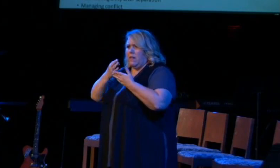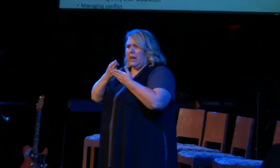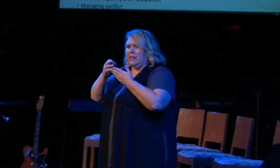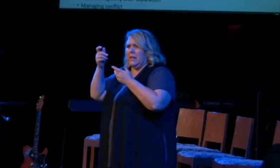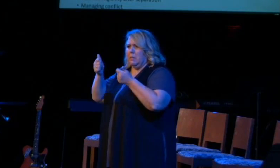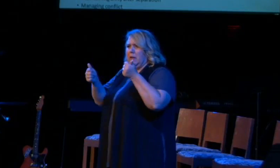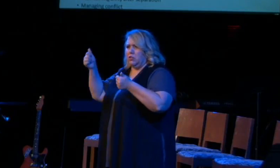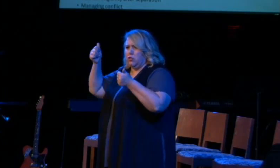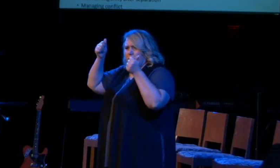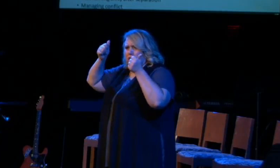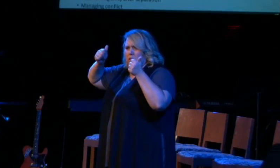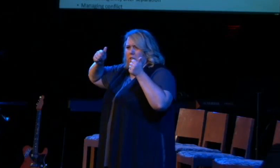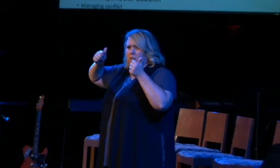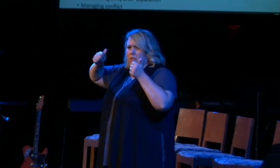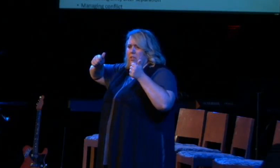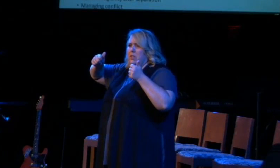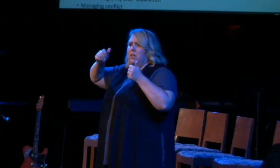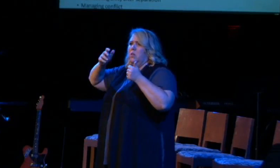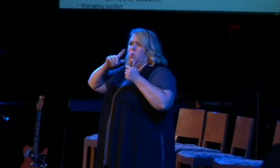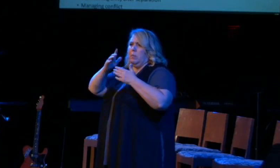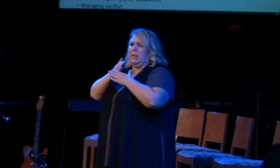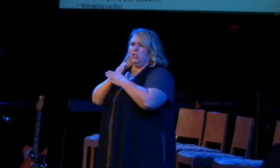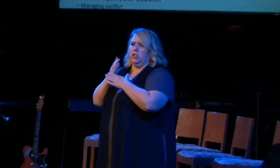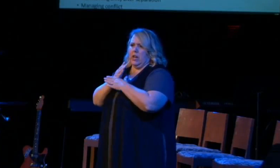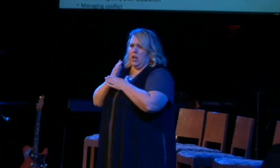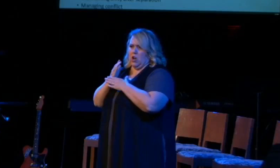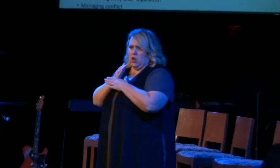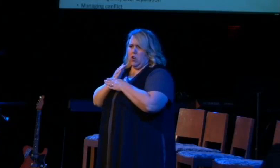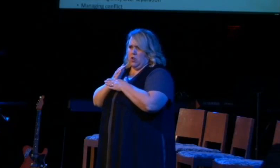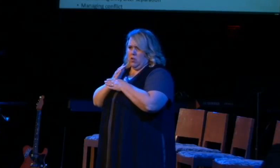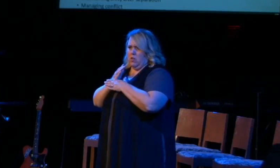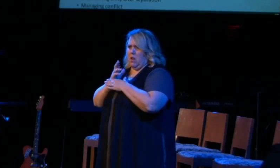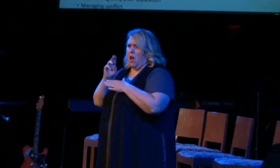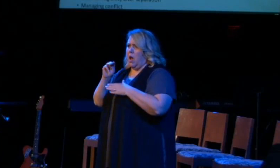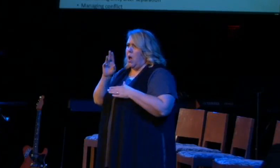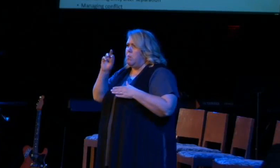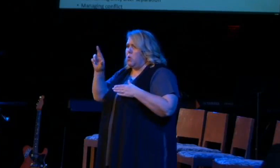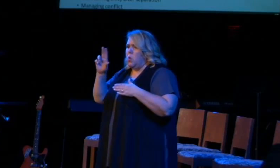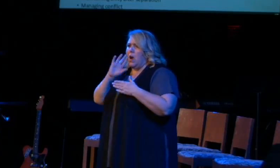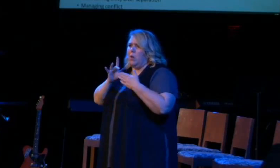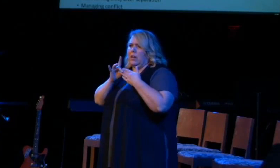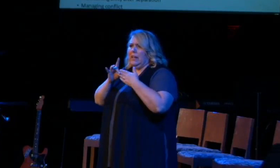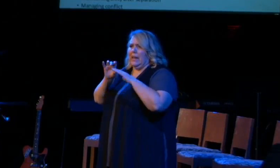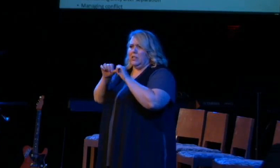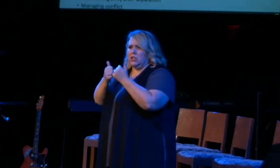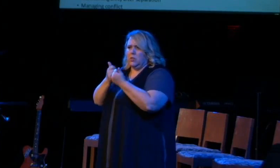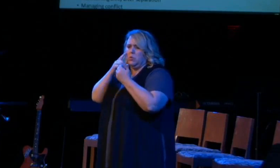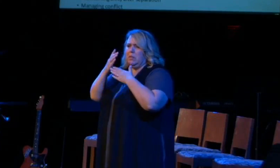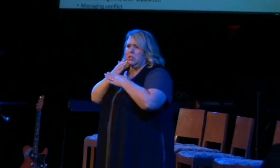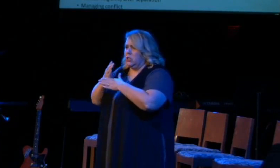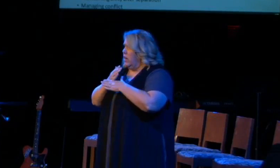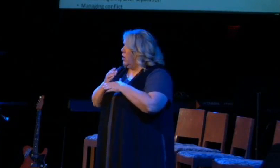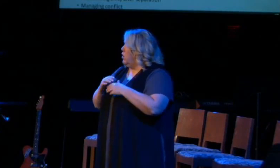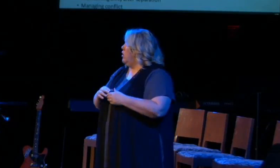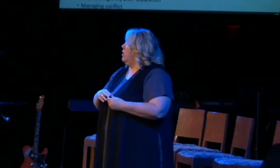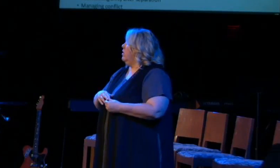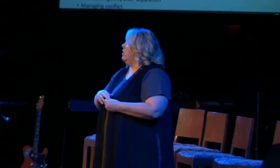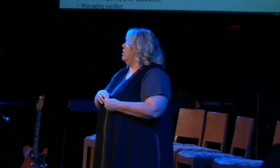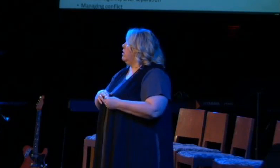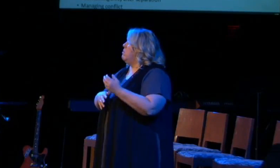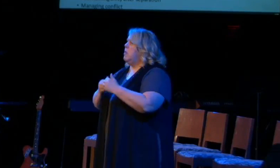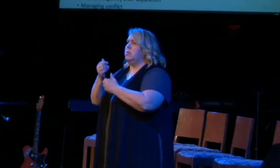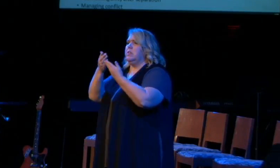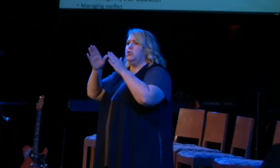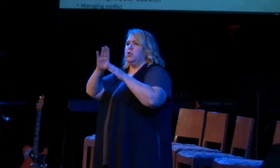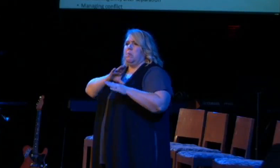Administration, those would be shared. UMCOR, our relief agency, would be shared. Most or all of the General